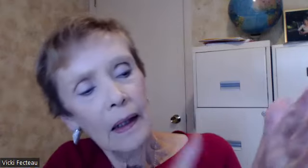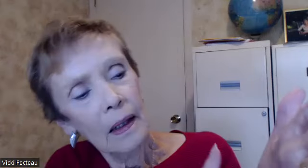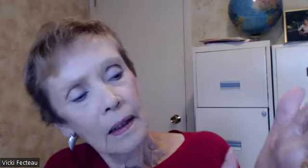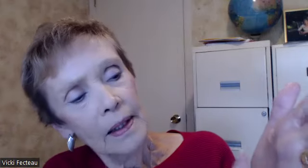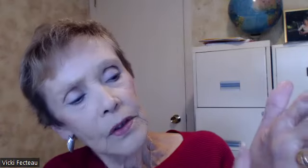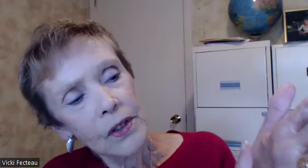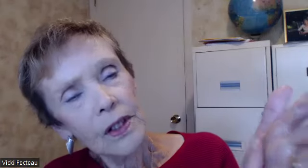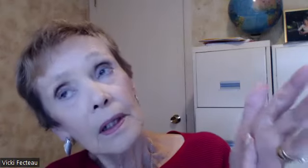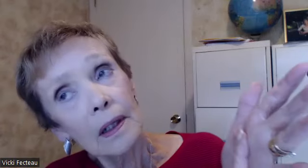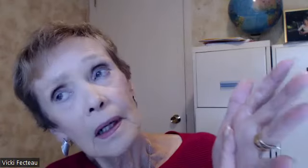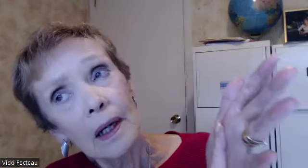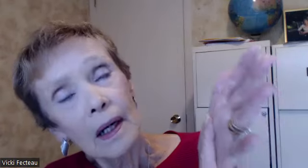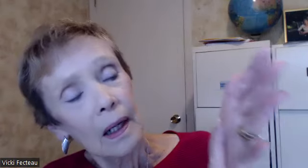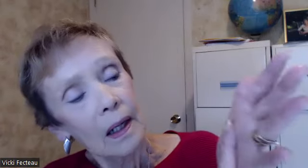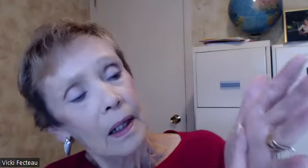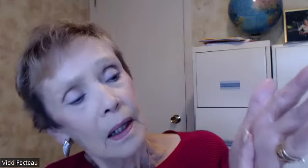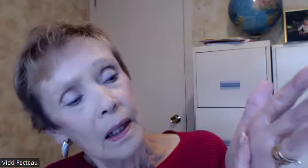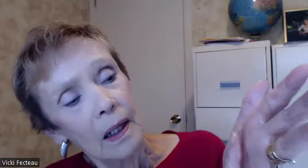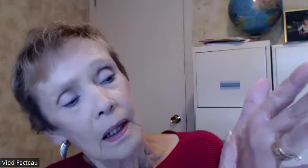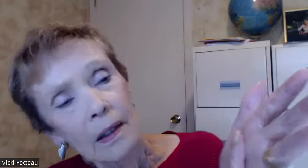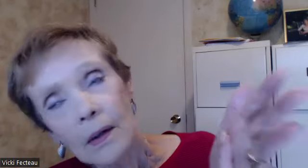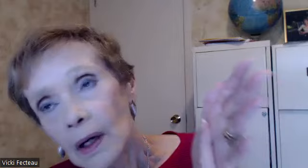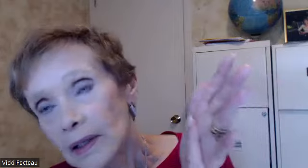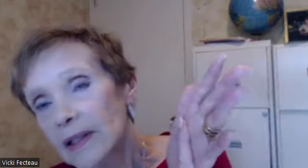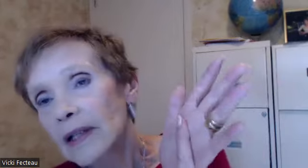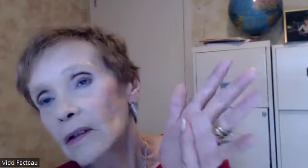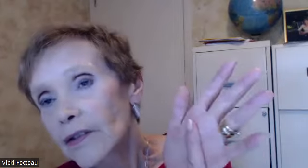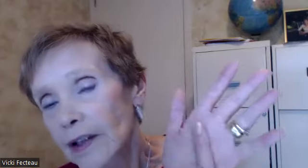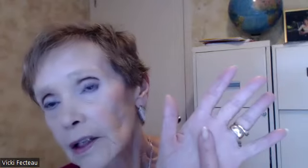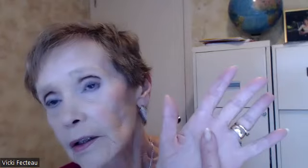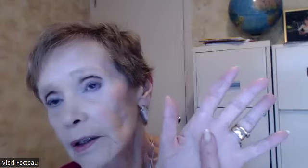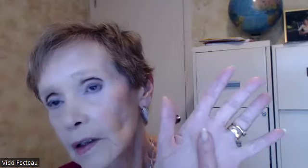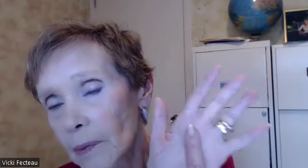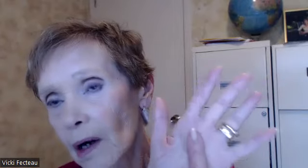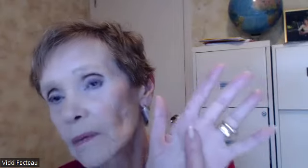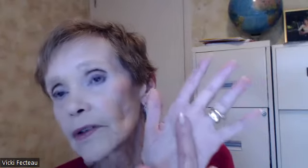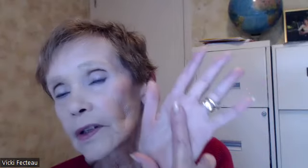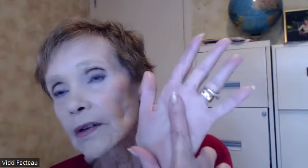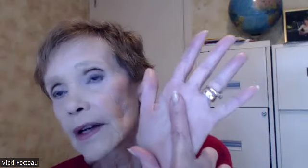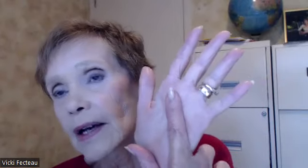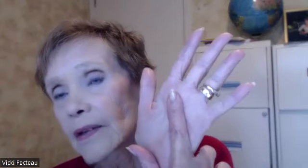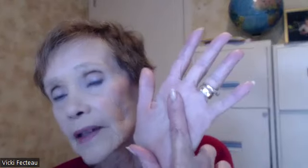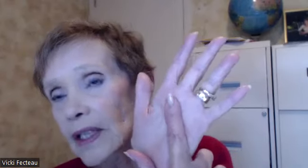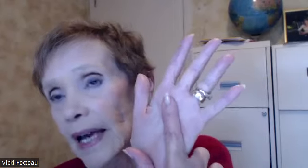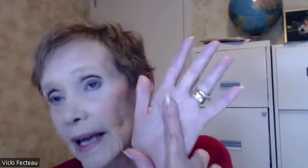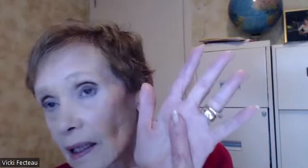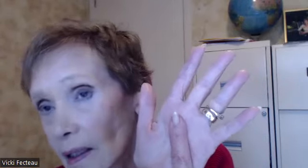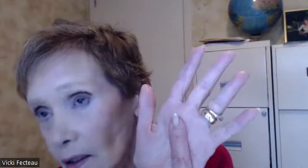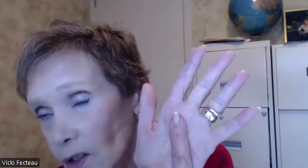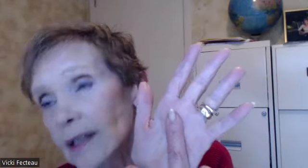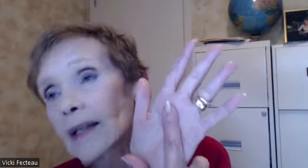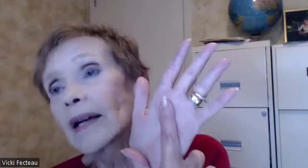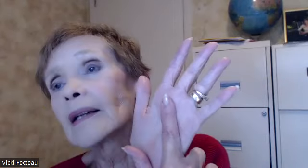L is a single finger in the palm of your other hand. That's an L, looks like an